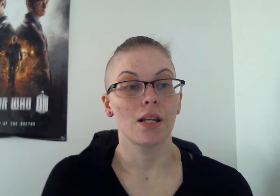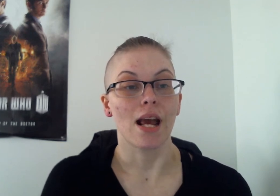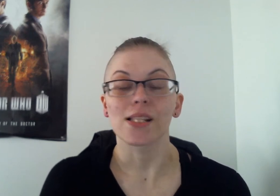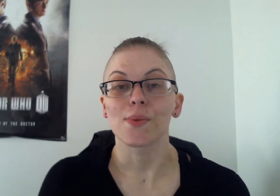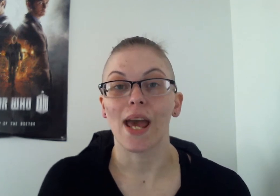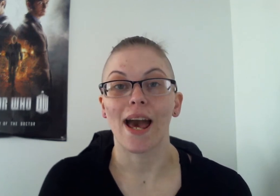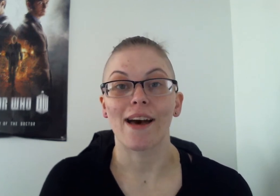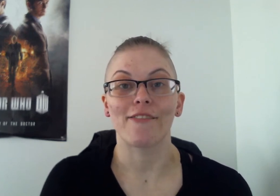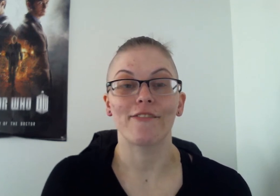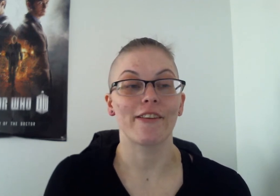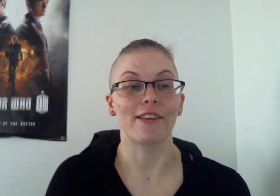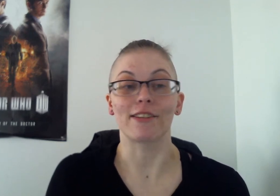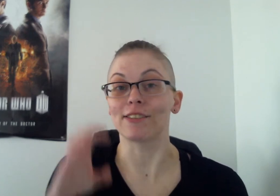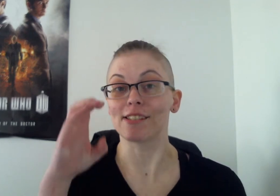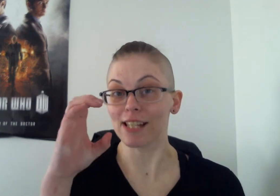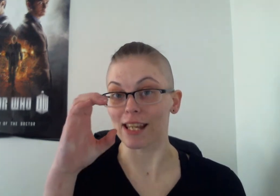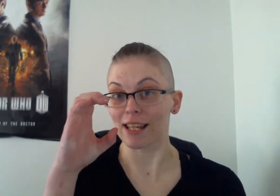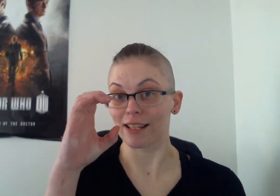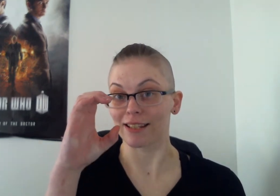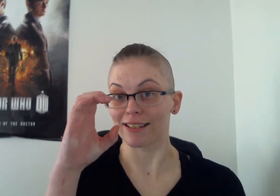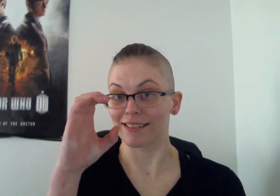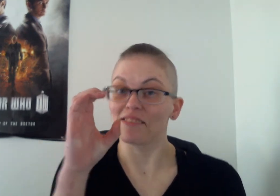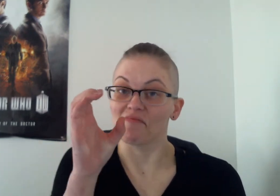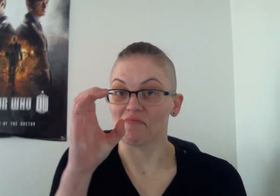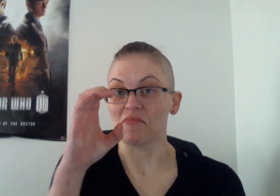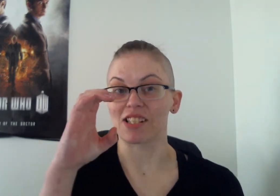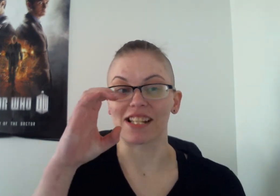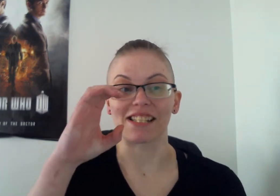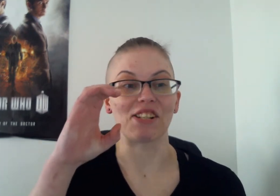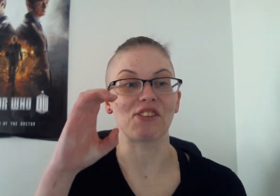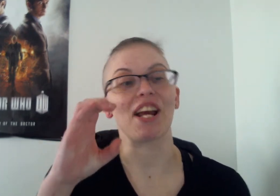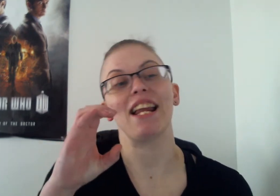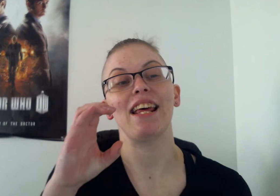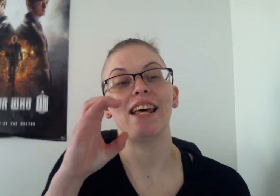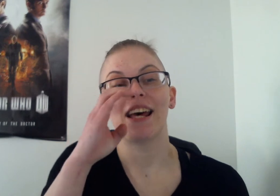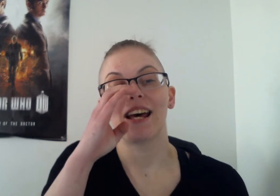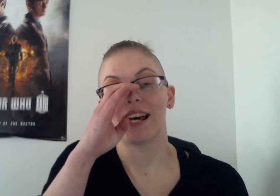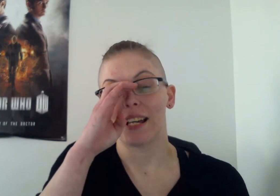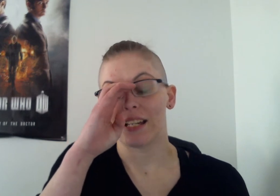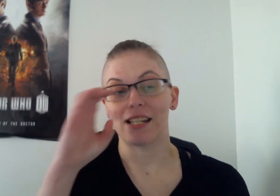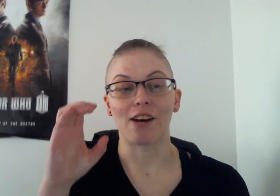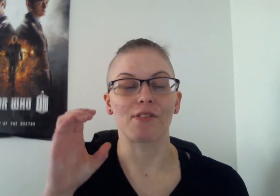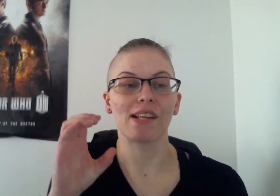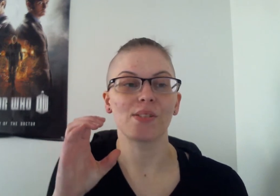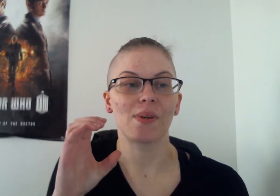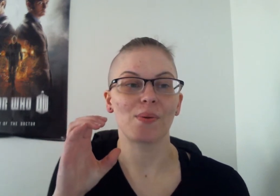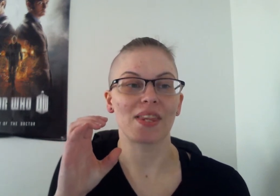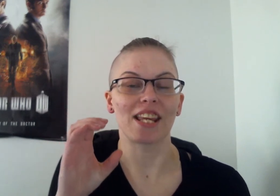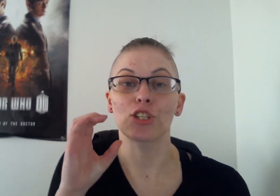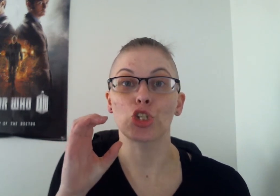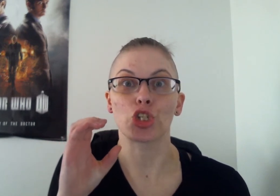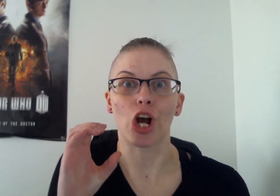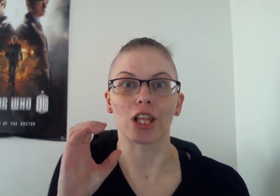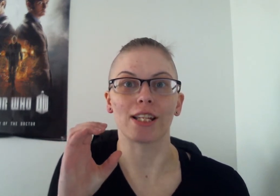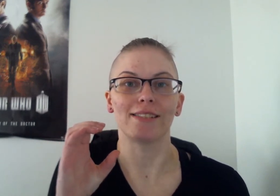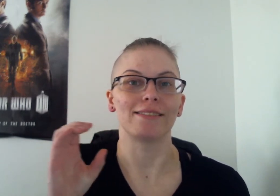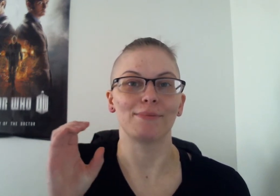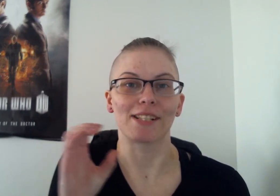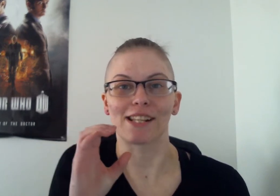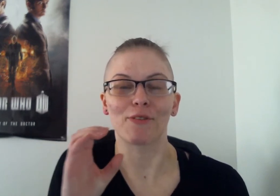Next we have the letter C. Looks like a C, right? Now for this one, we think chocolate, because everyone